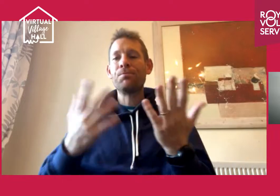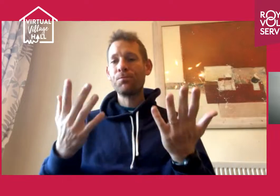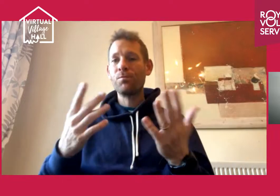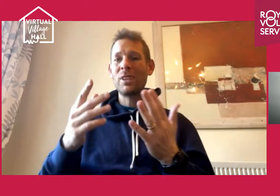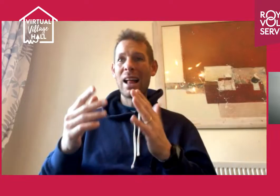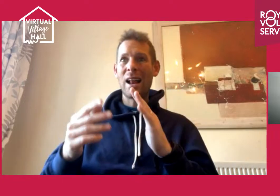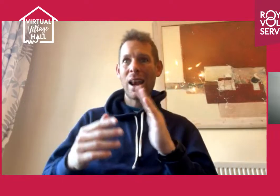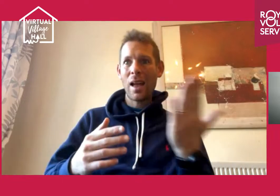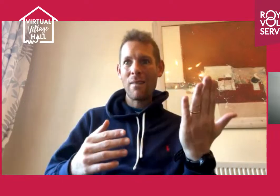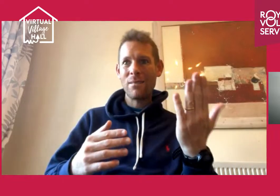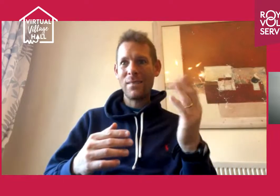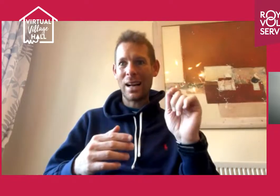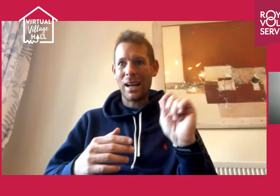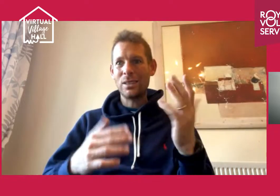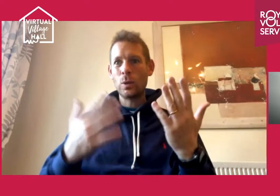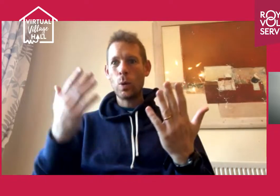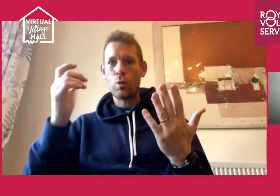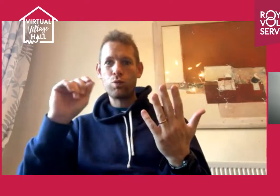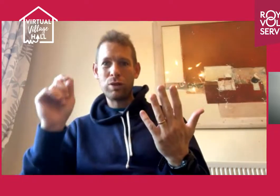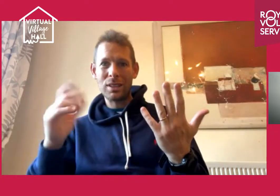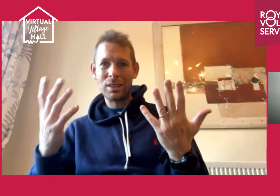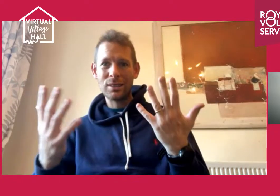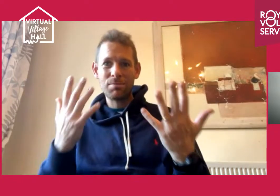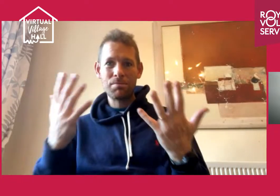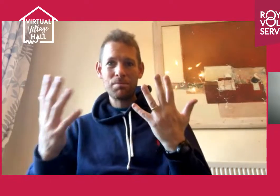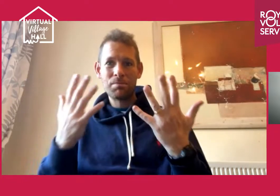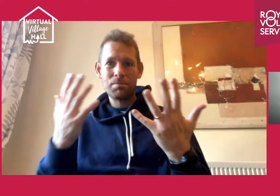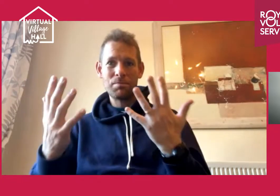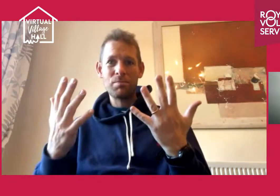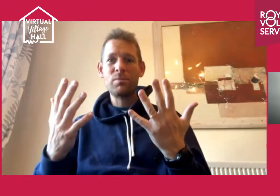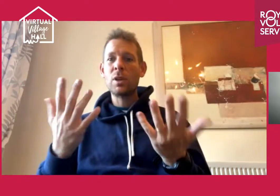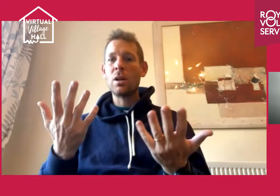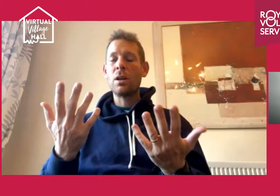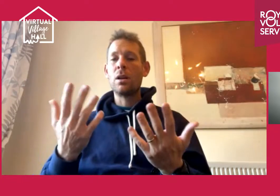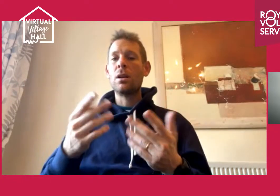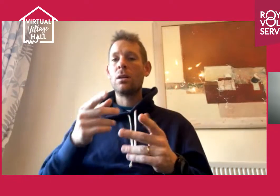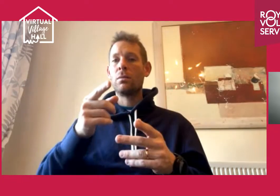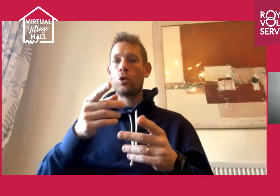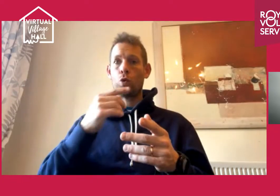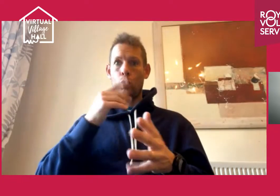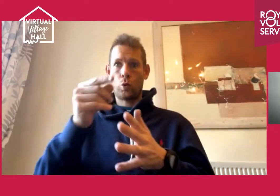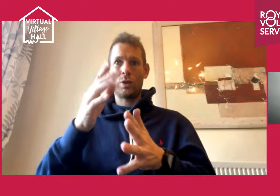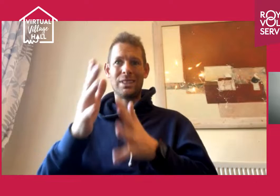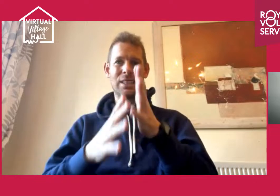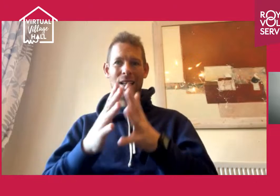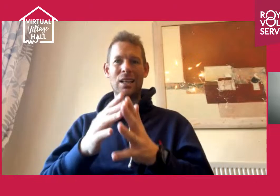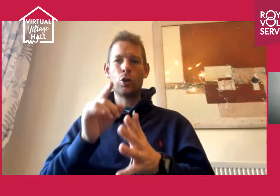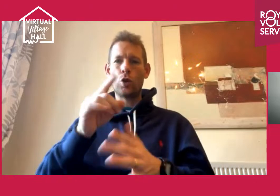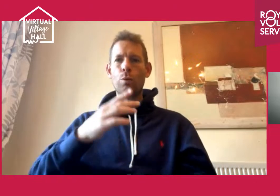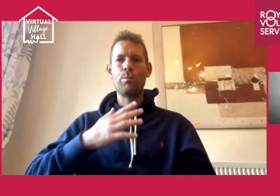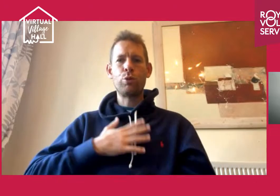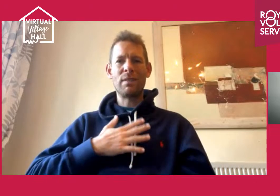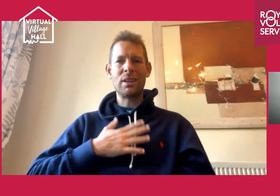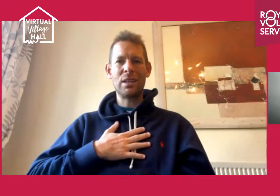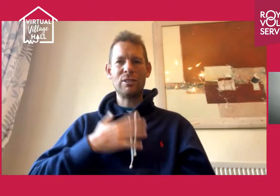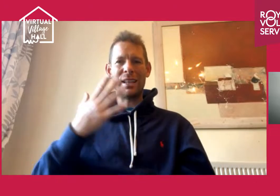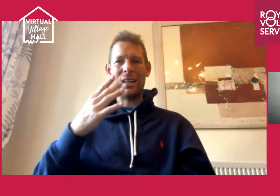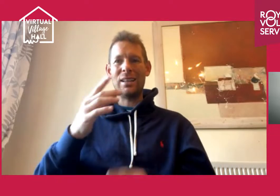And Kate is new to BSL and asking if it matters which hand you use to sign the animals. So you